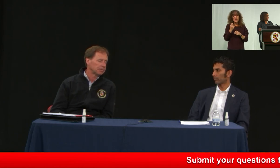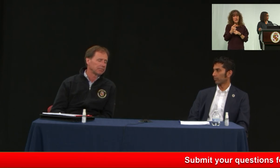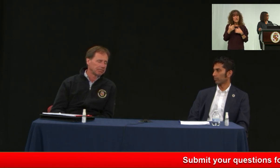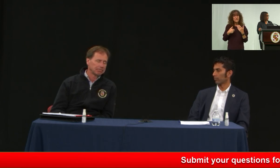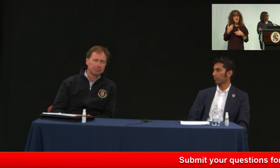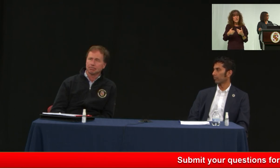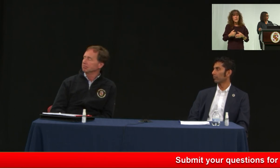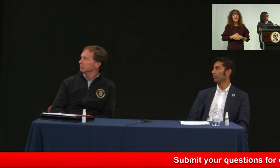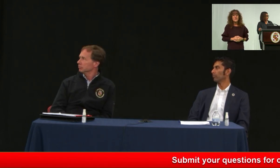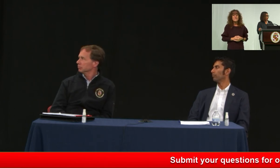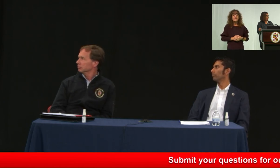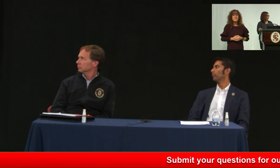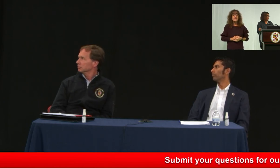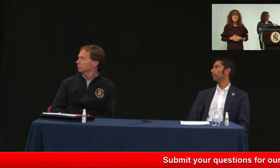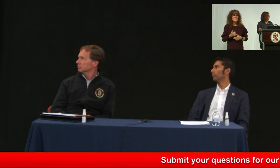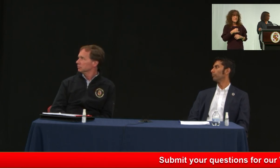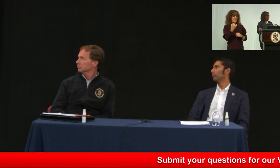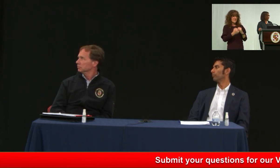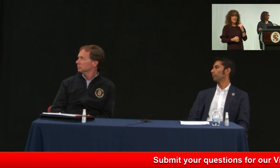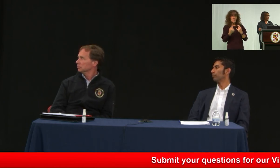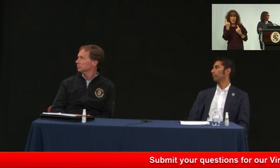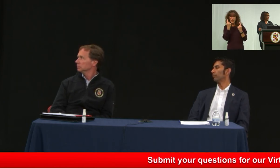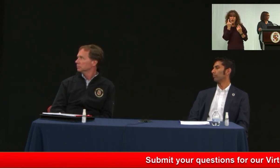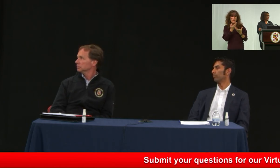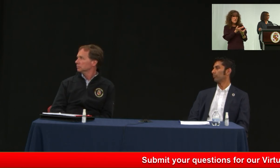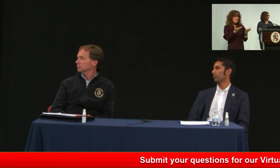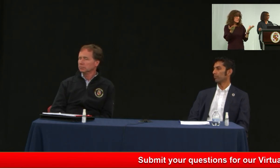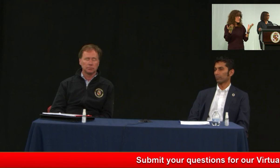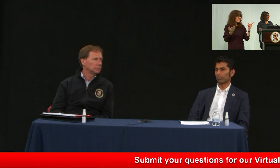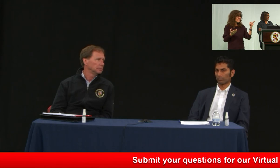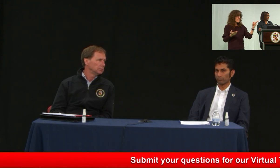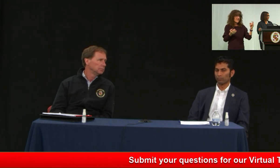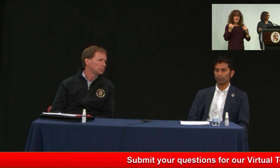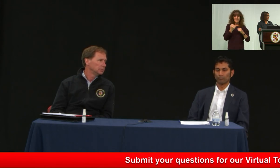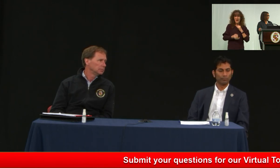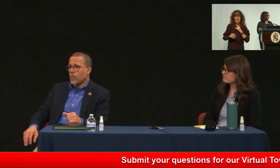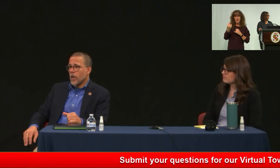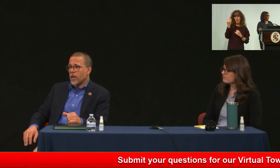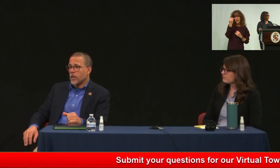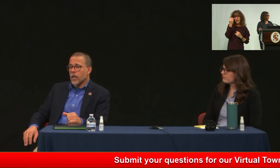running. Any final thoughts? I have a final thought.